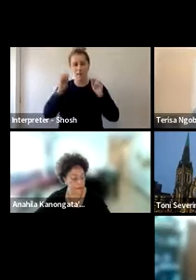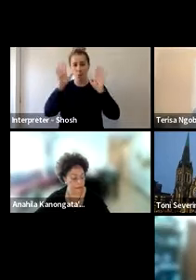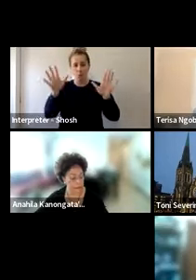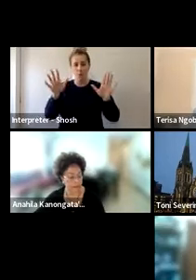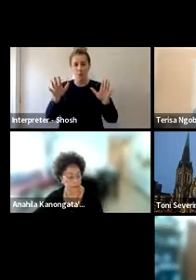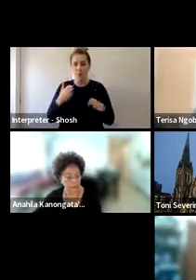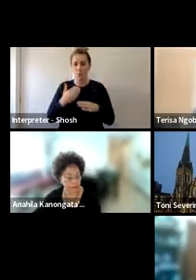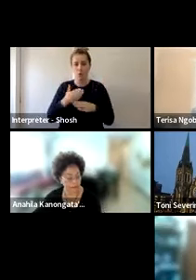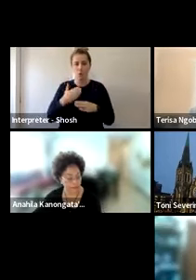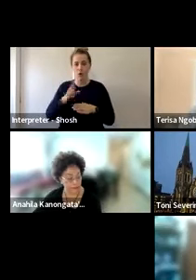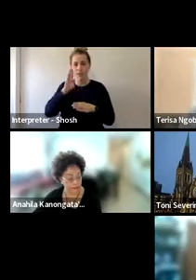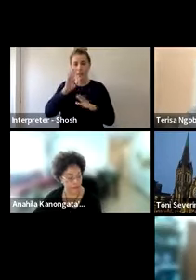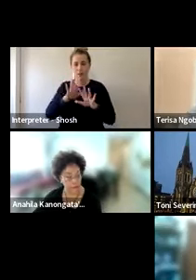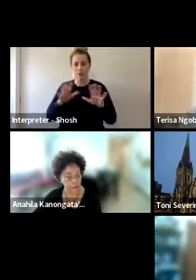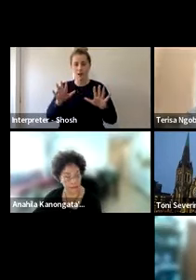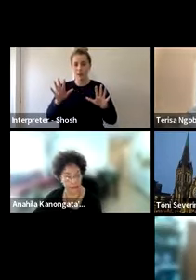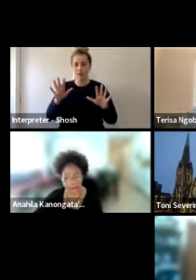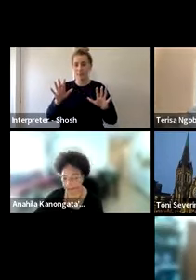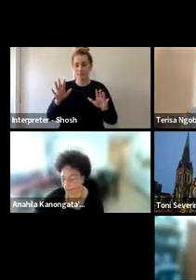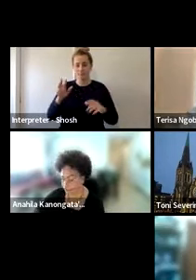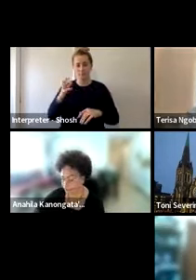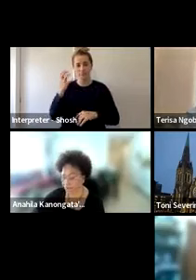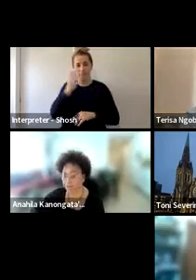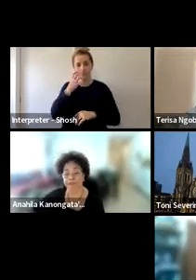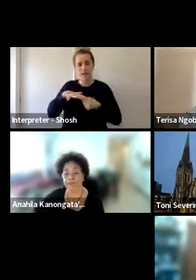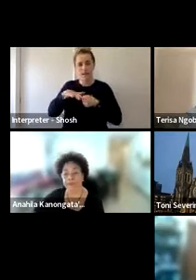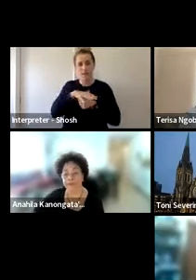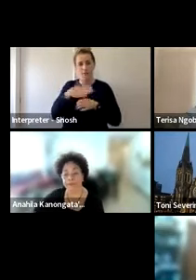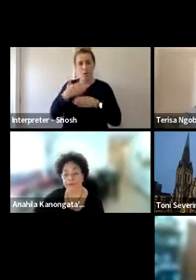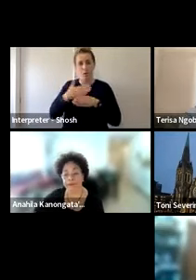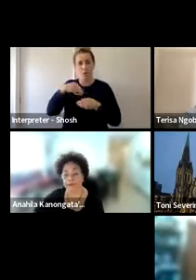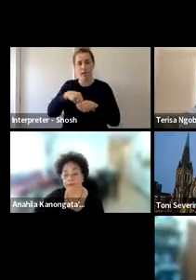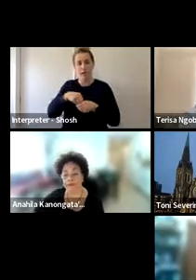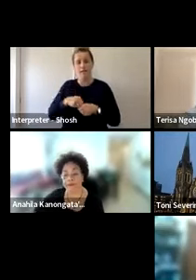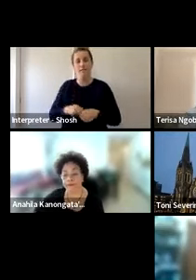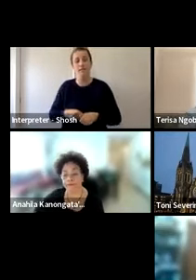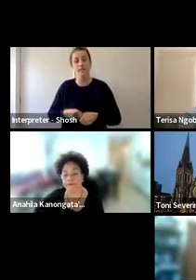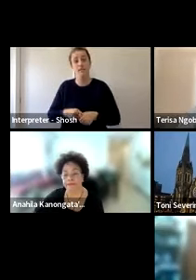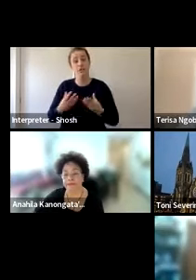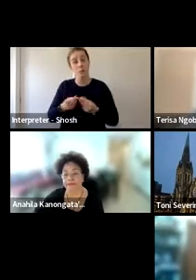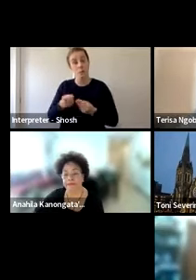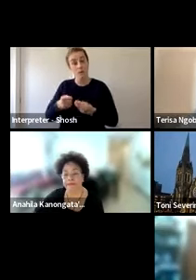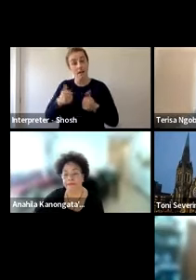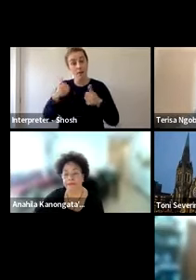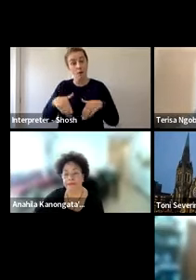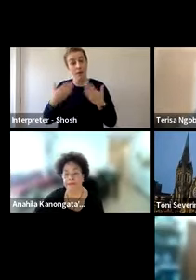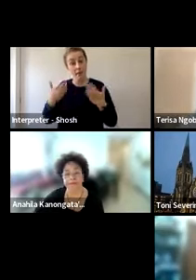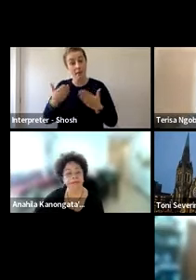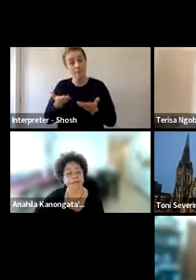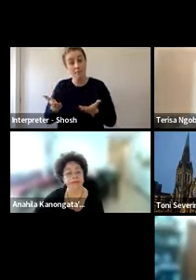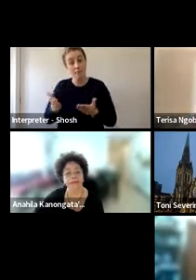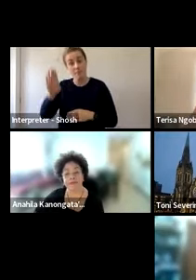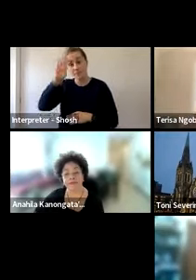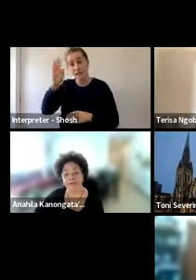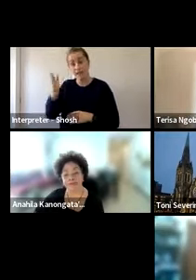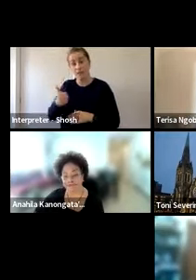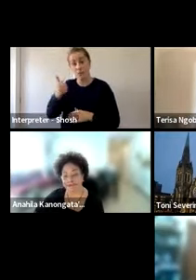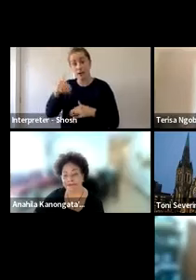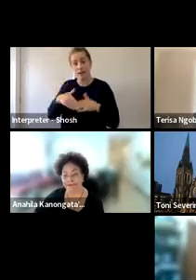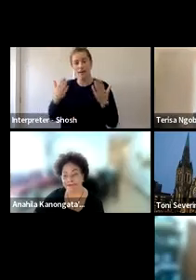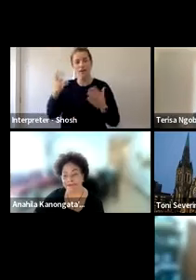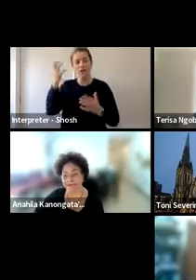It sounds like a fascinating area that you're working in. So with that, have a good rest of your day. Thank you all for your time,